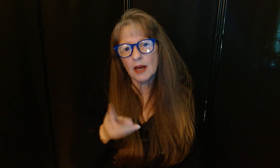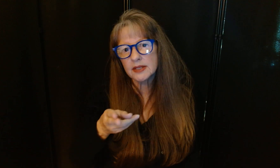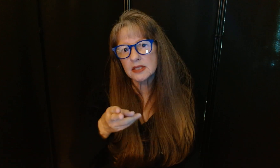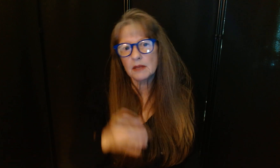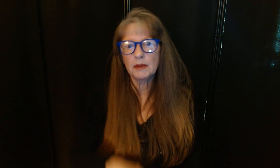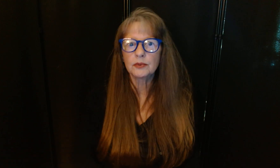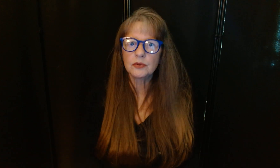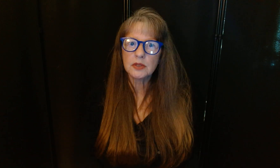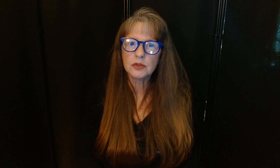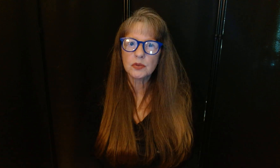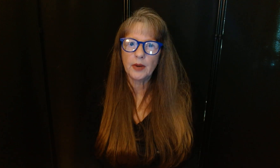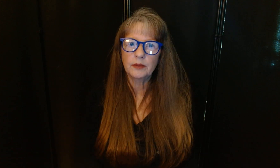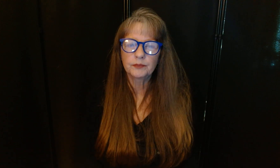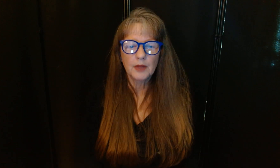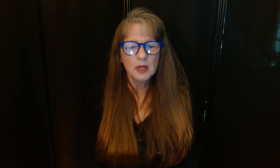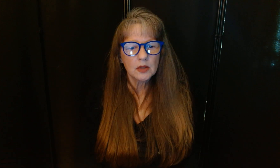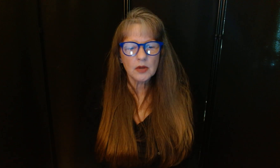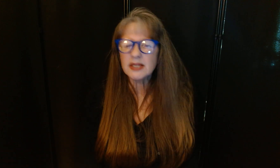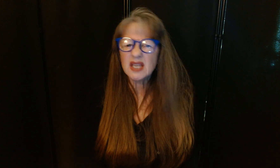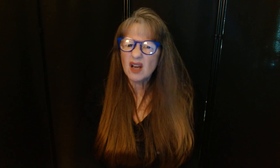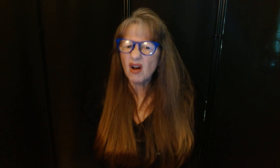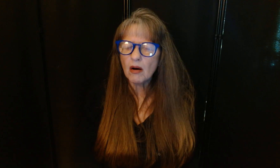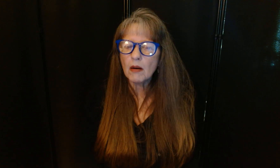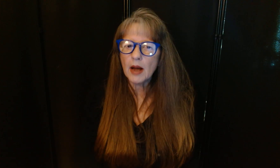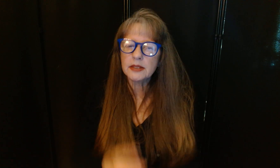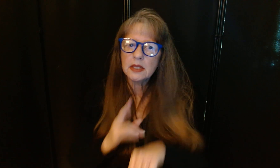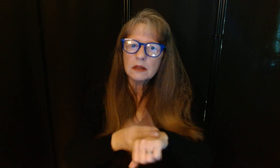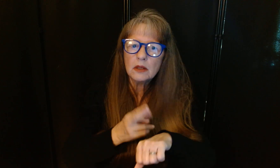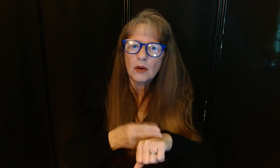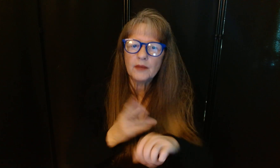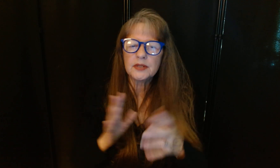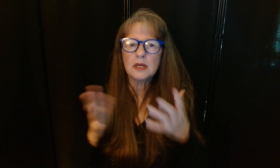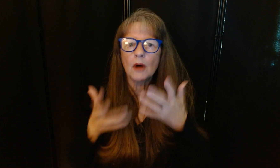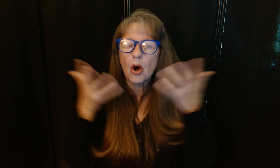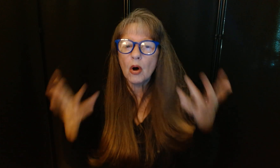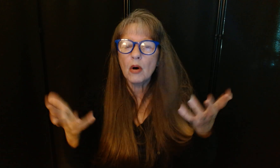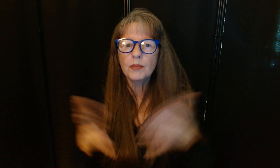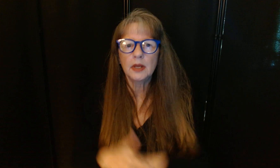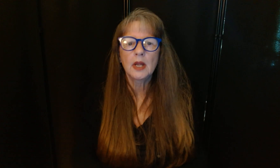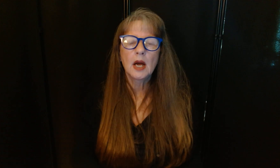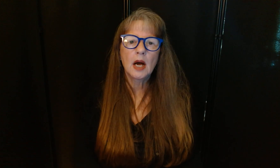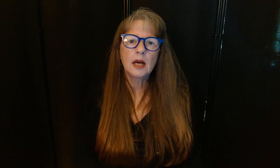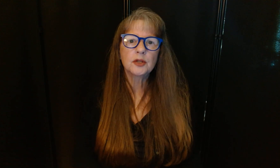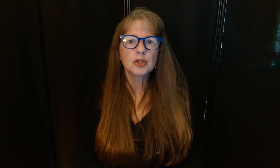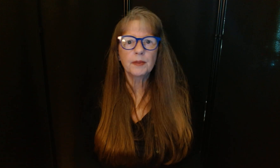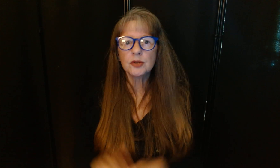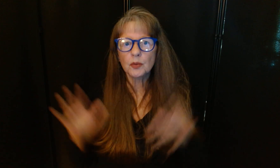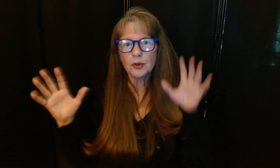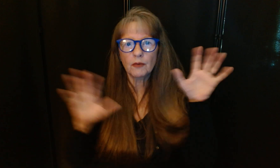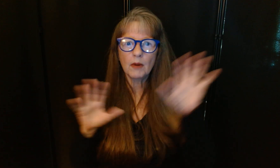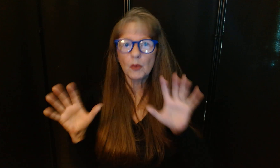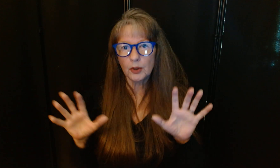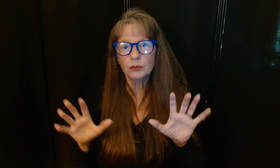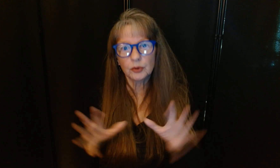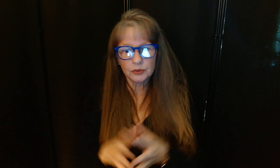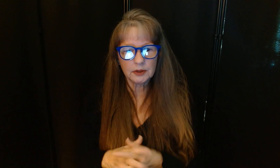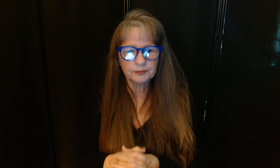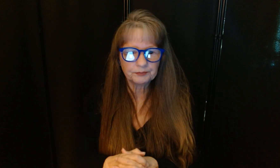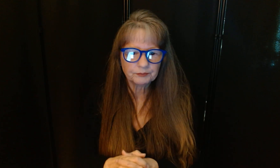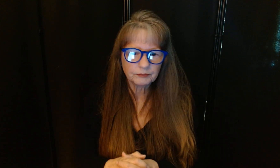see some people do this as well. So I see it all. I've seen it all, but it just depends on where you're from or where you learned it.